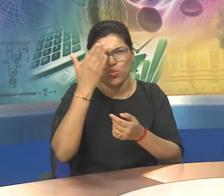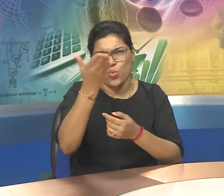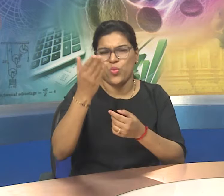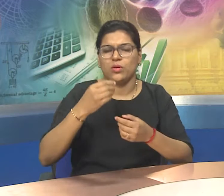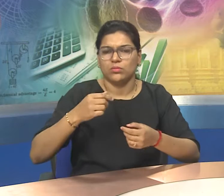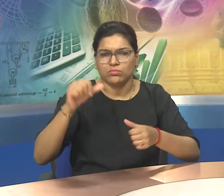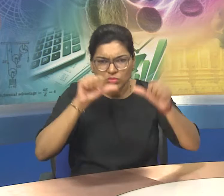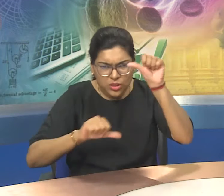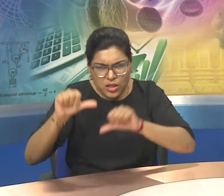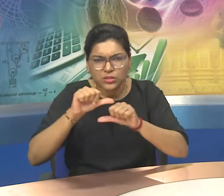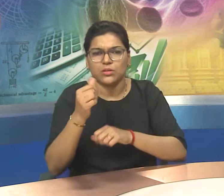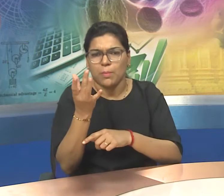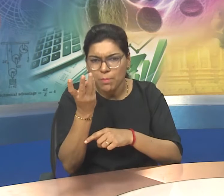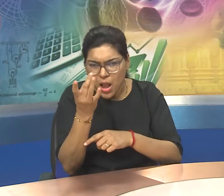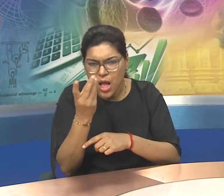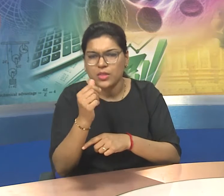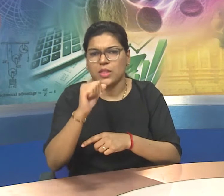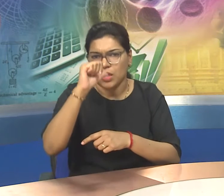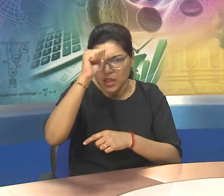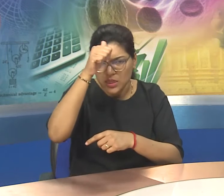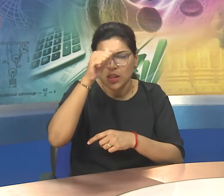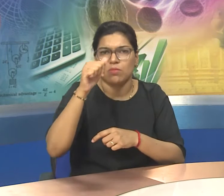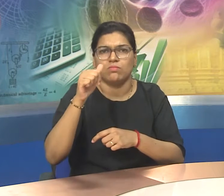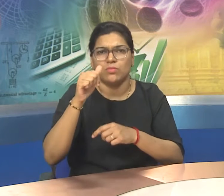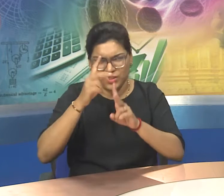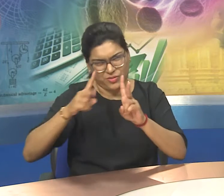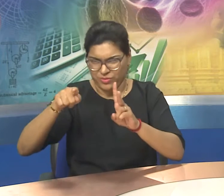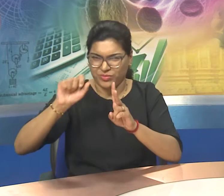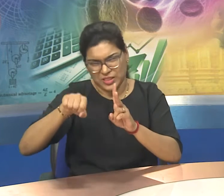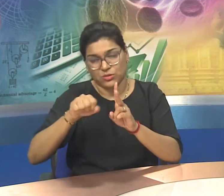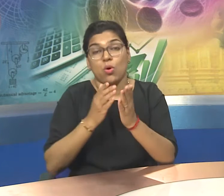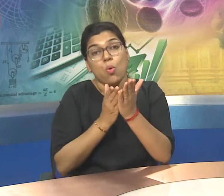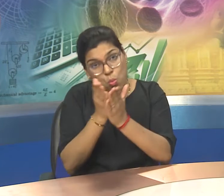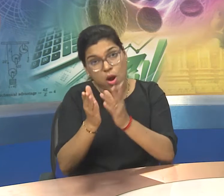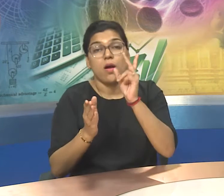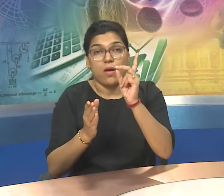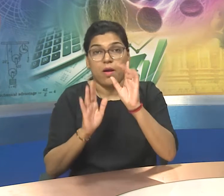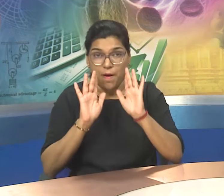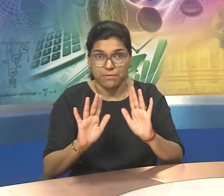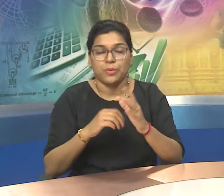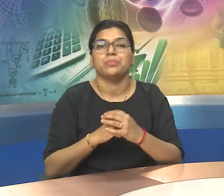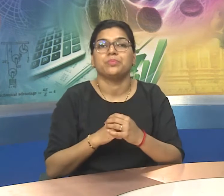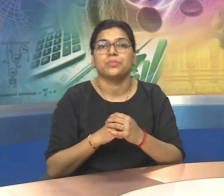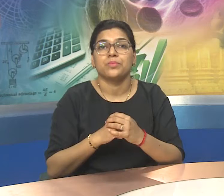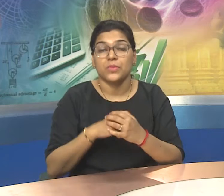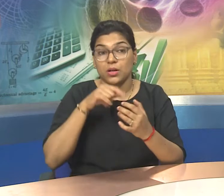Just like subject, you know there are different subjects: Hindi, English, mathematics, science. So